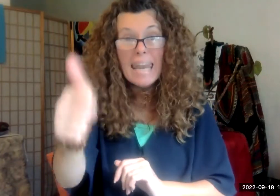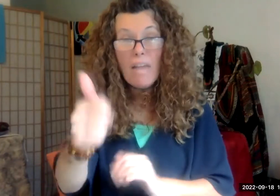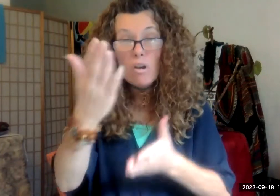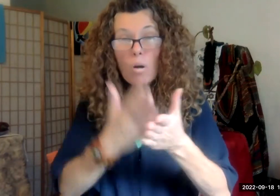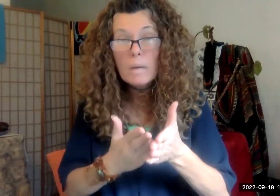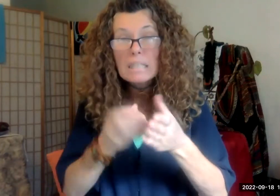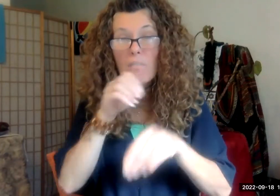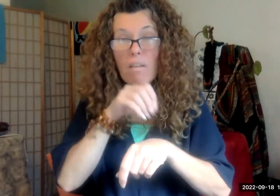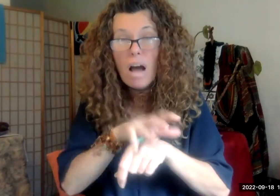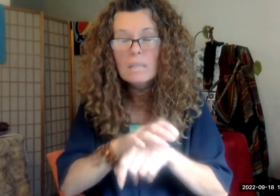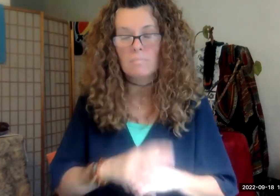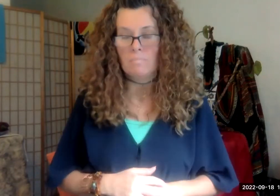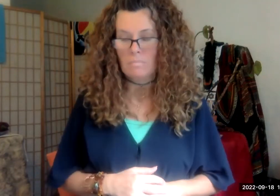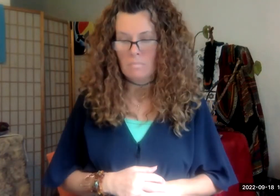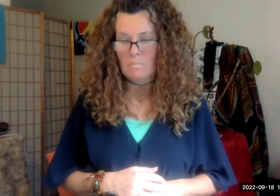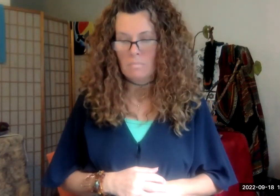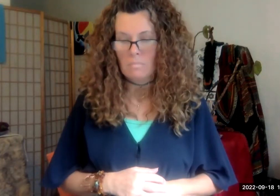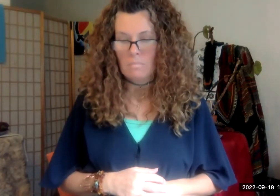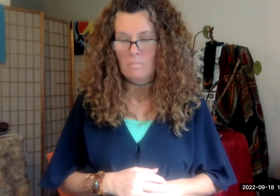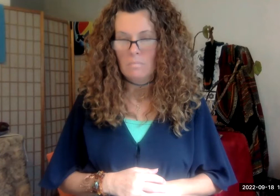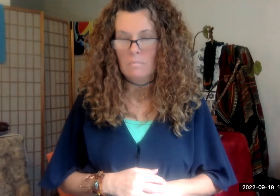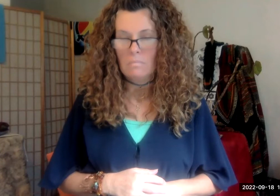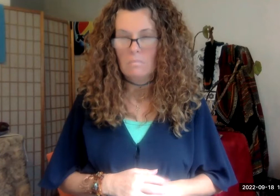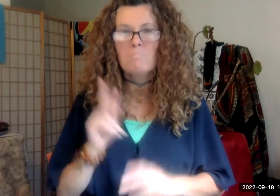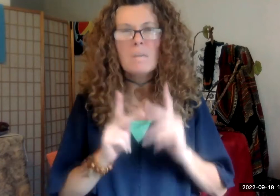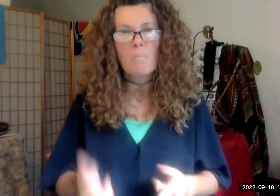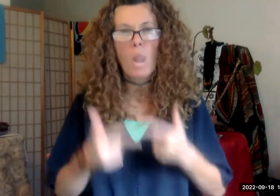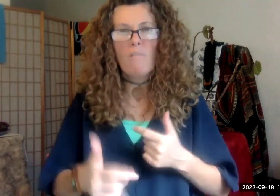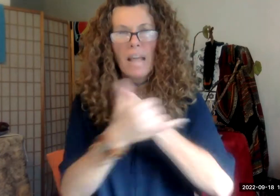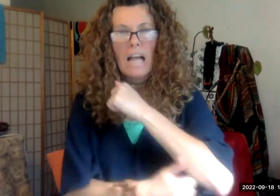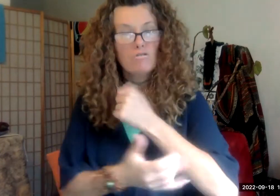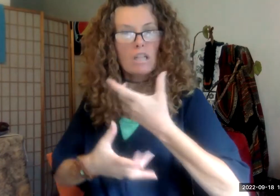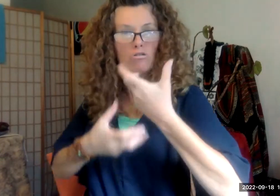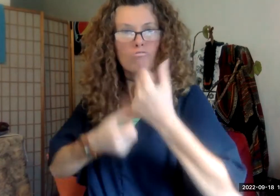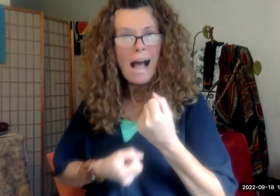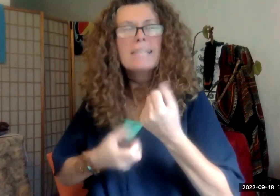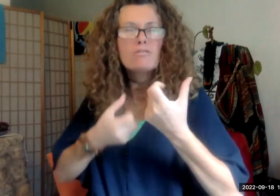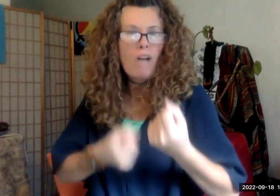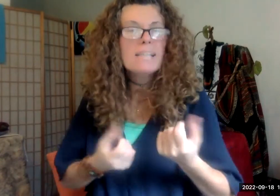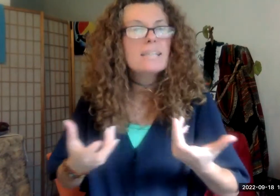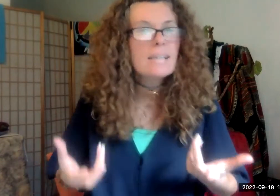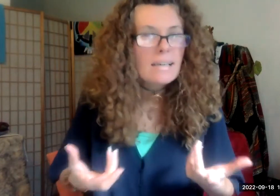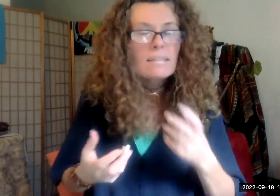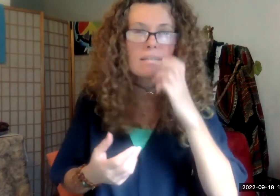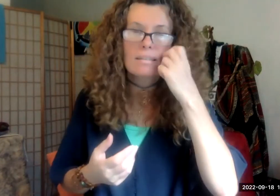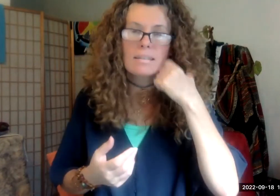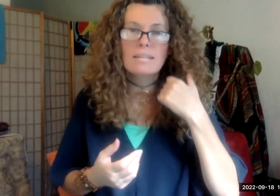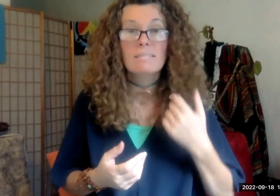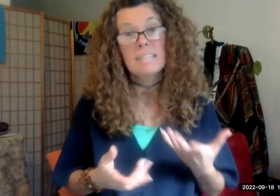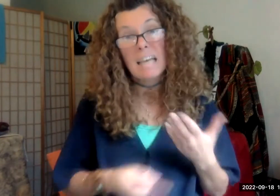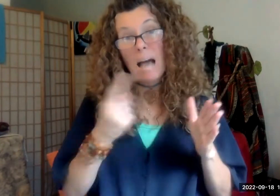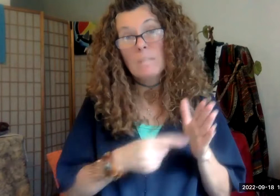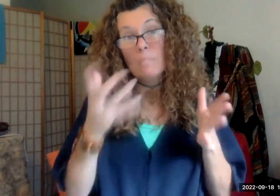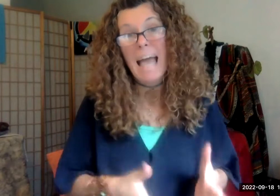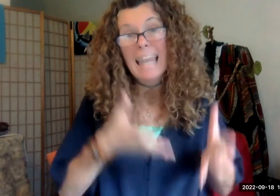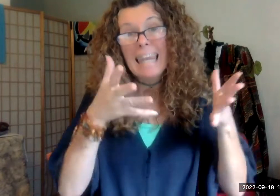lot of people who live in the country, they're very trusting, and so they don't necessarily take the keys out of their cars